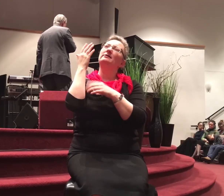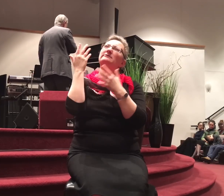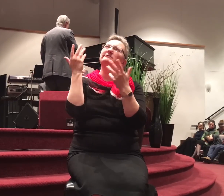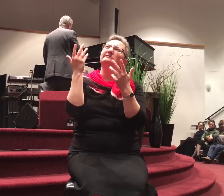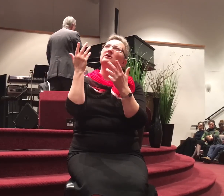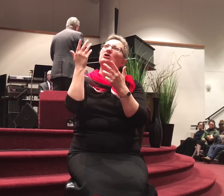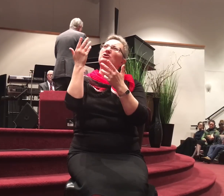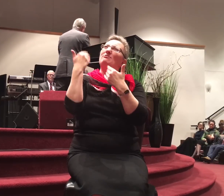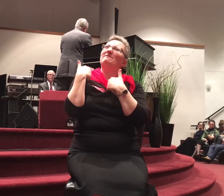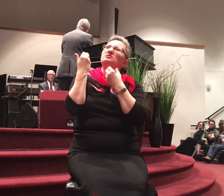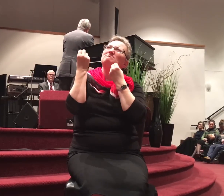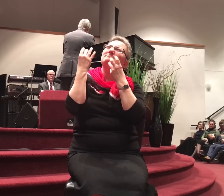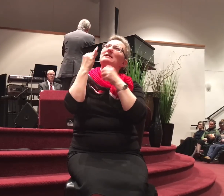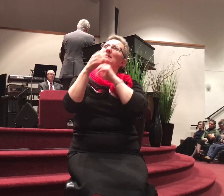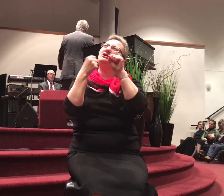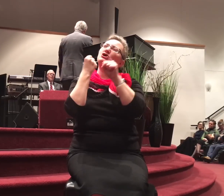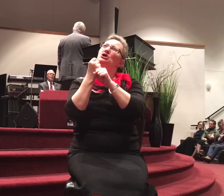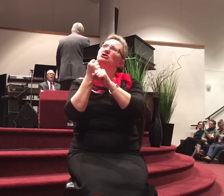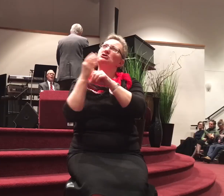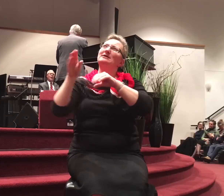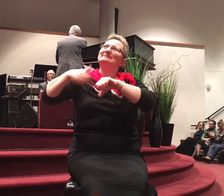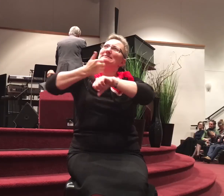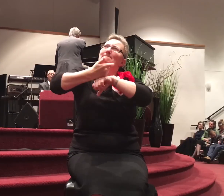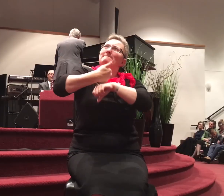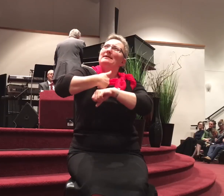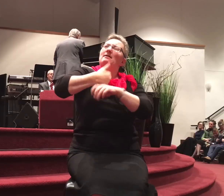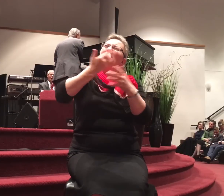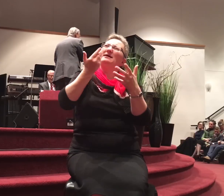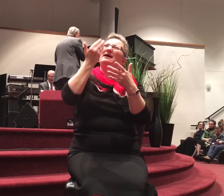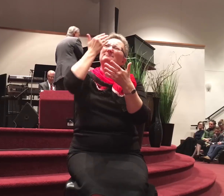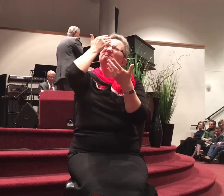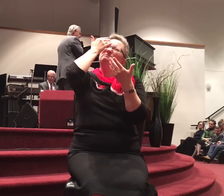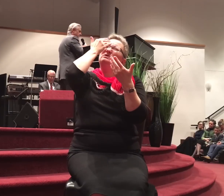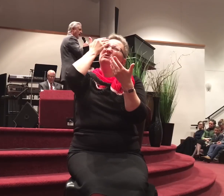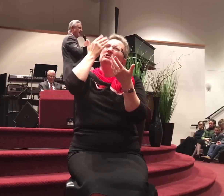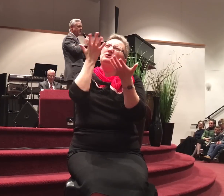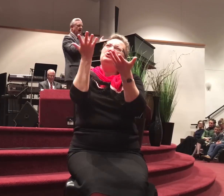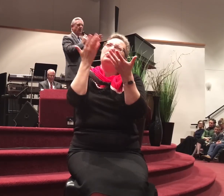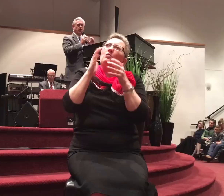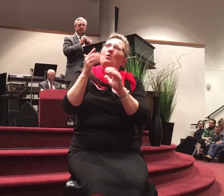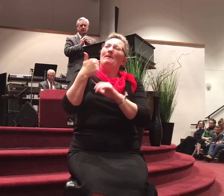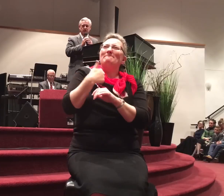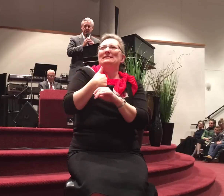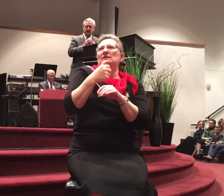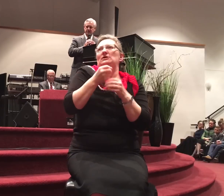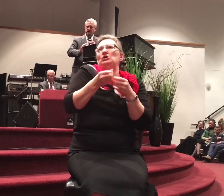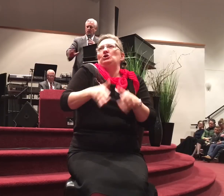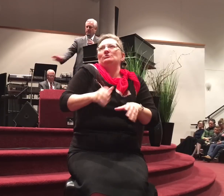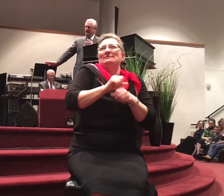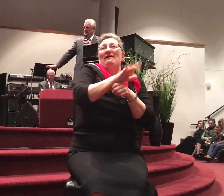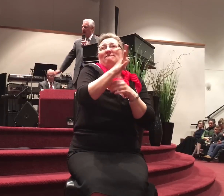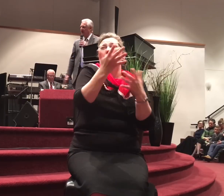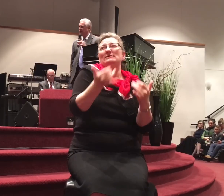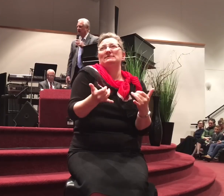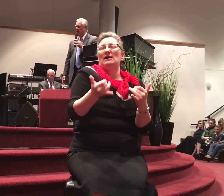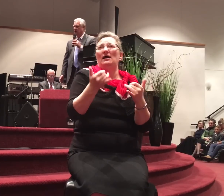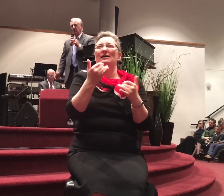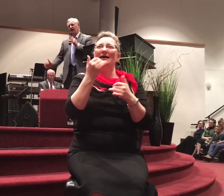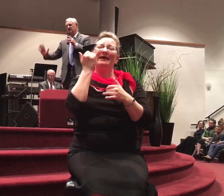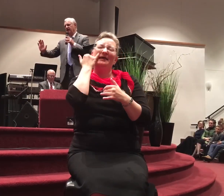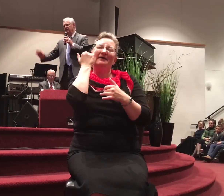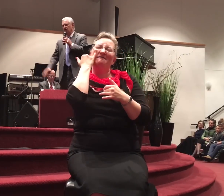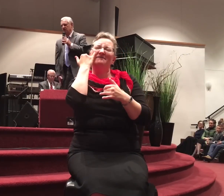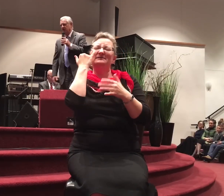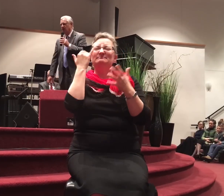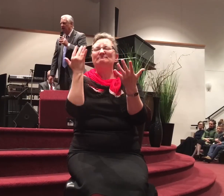into position. I know you don't want me to kill now and lose all the influence. And if I don't pray for 30 days, I won't backslide. You